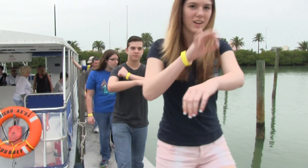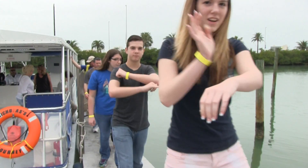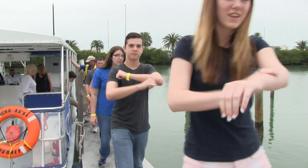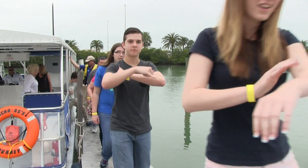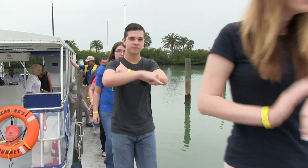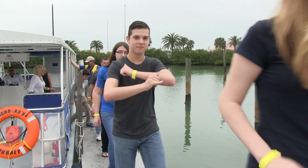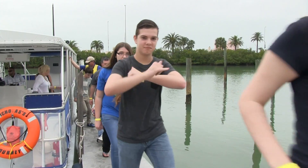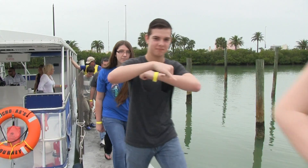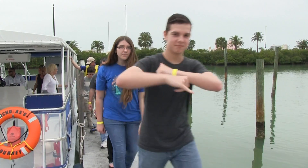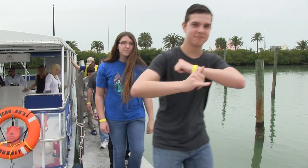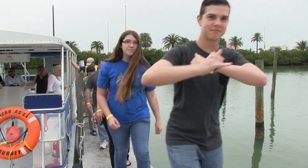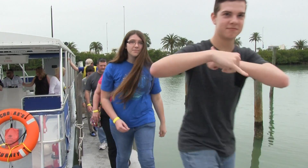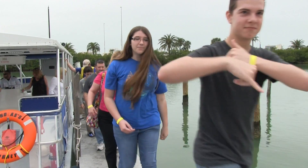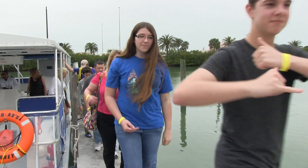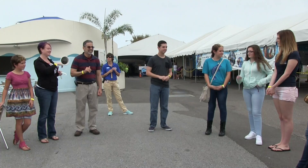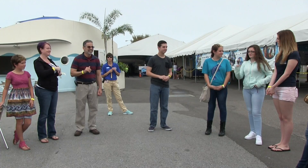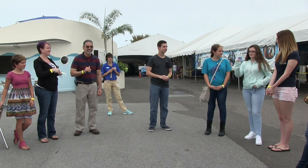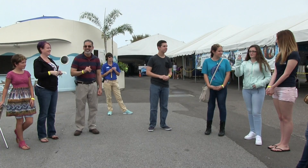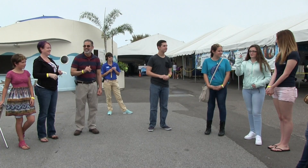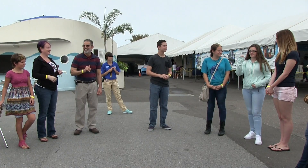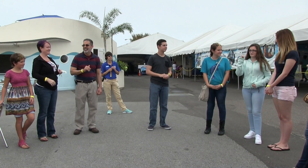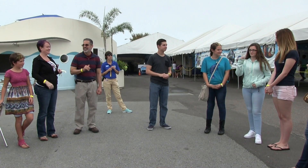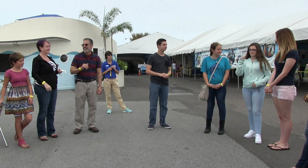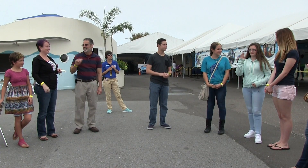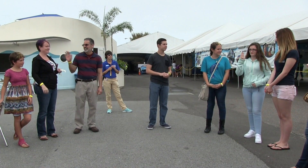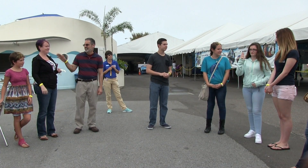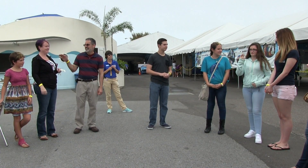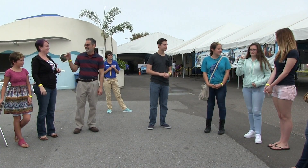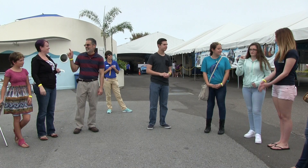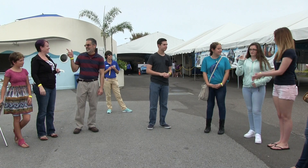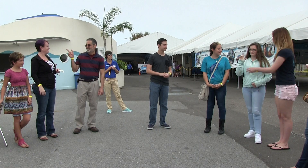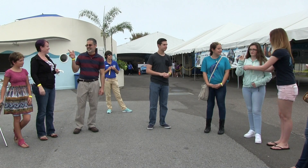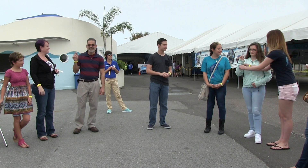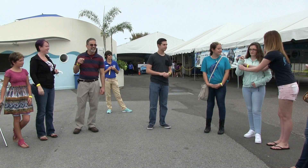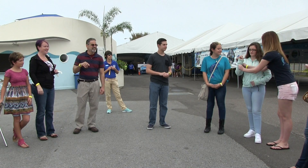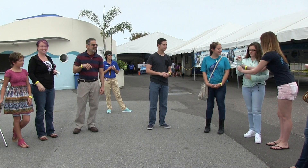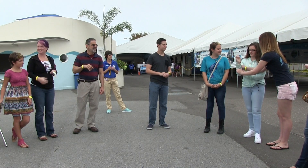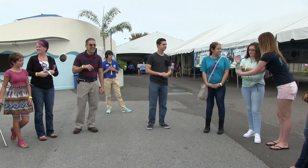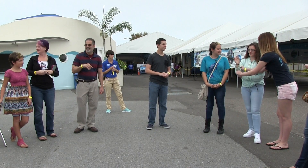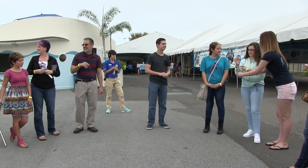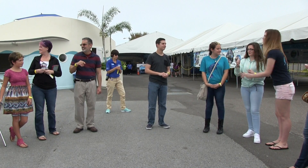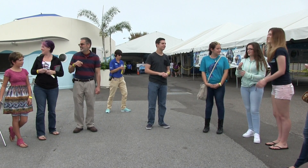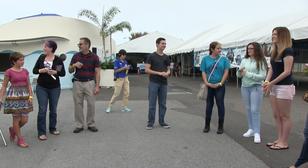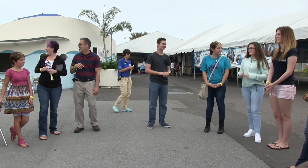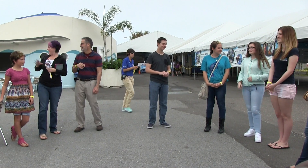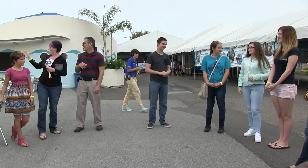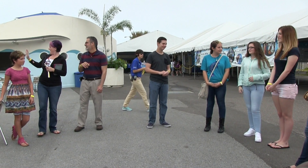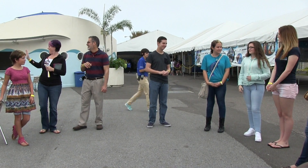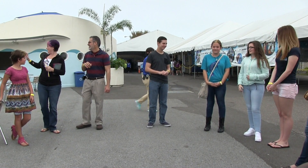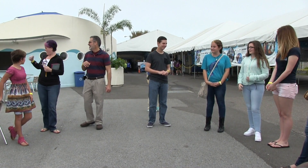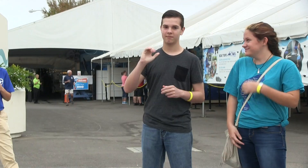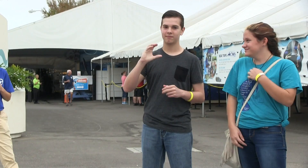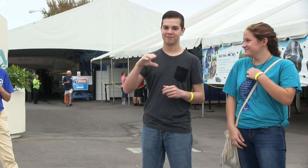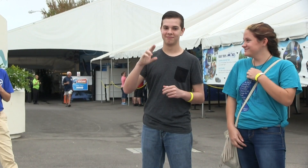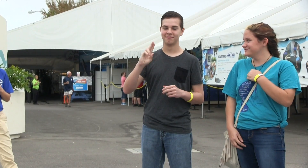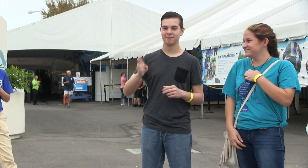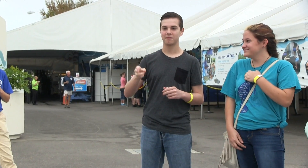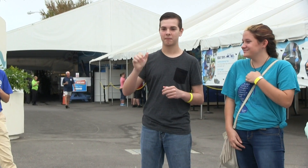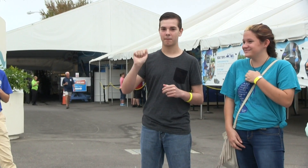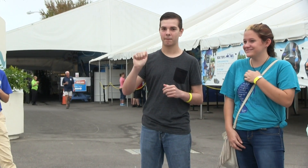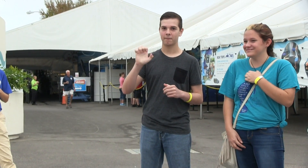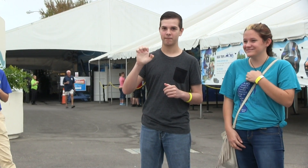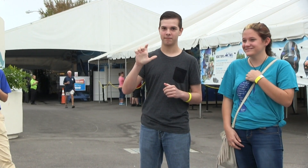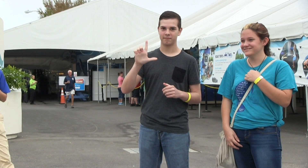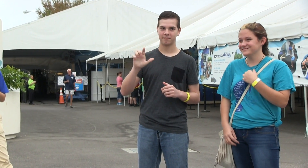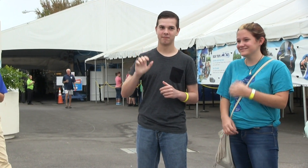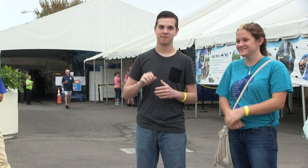that will be different than what we teach in our class. I'm excited about the opportunity to meet our students besides on Skype and to give them